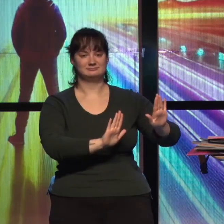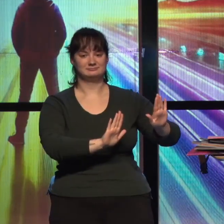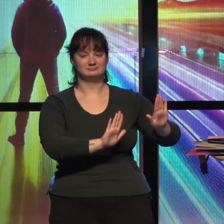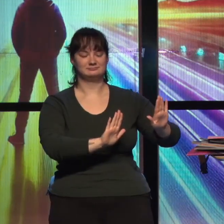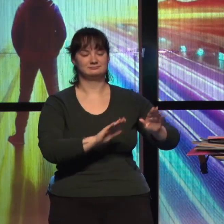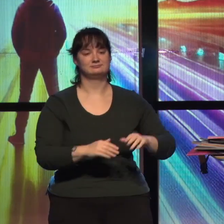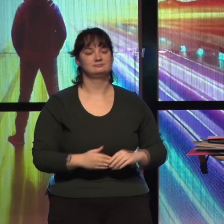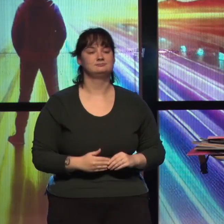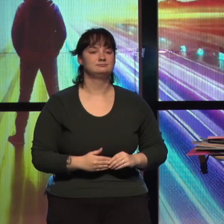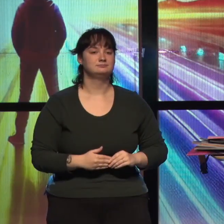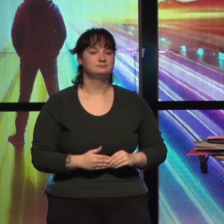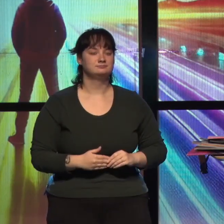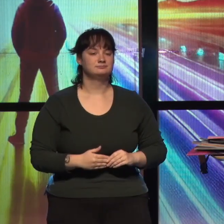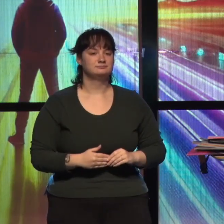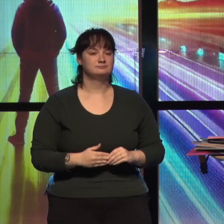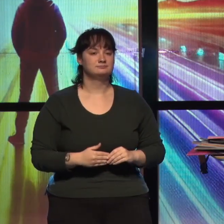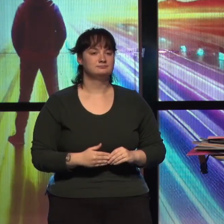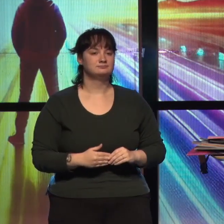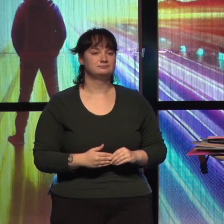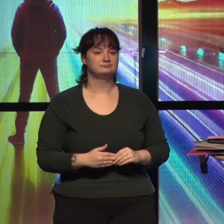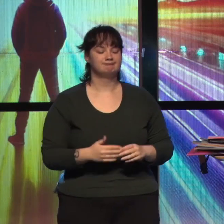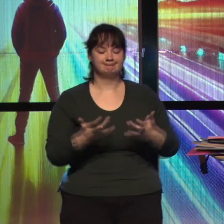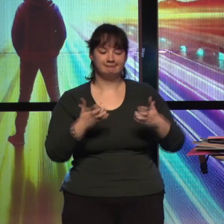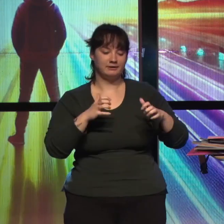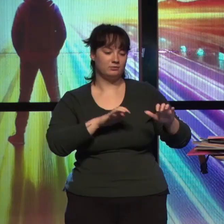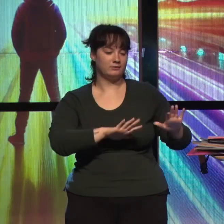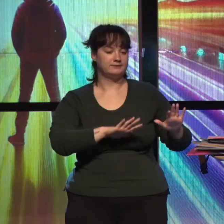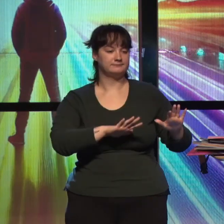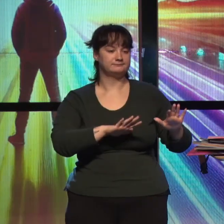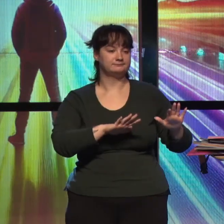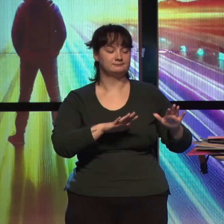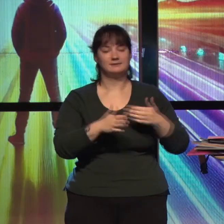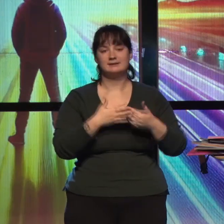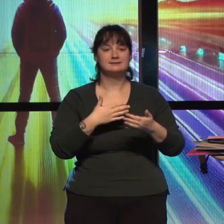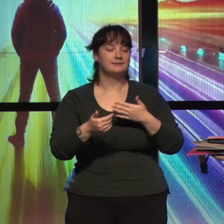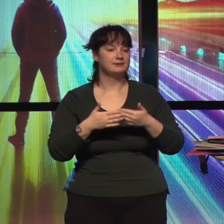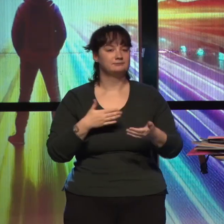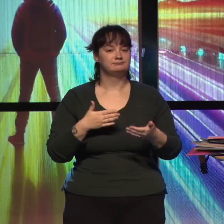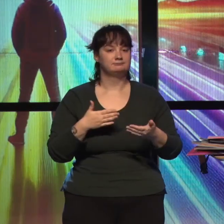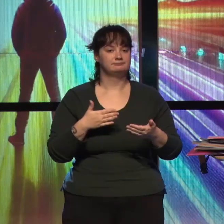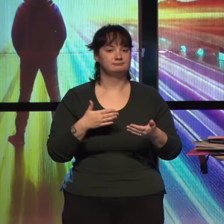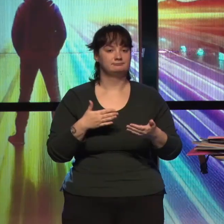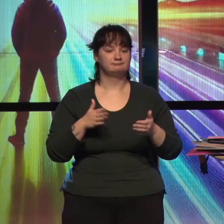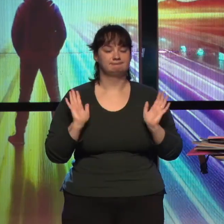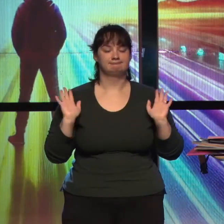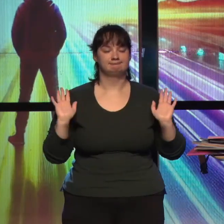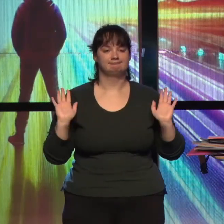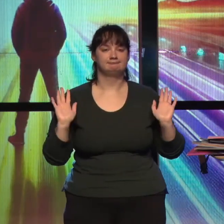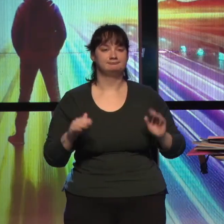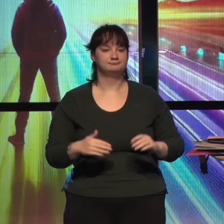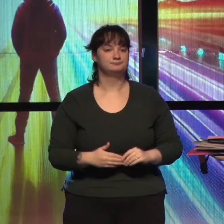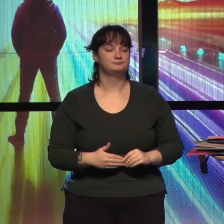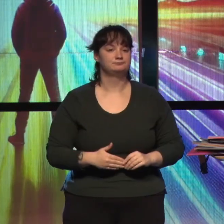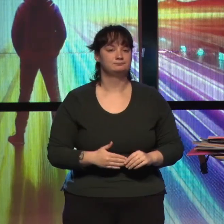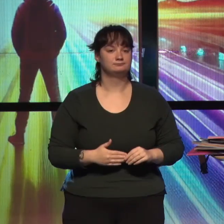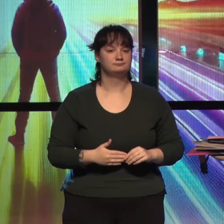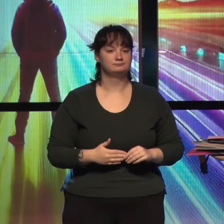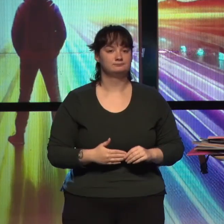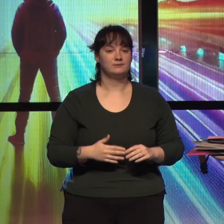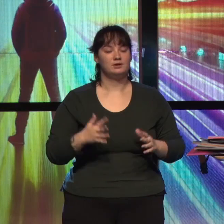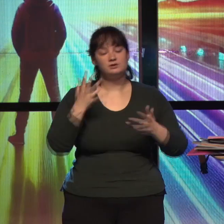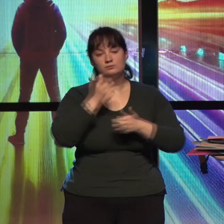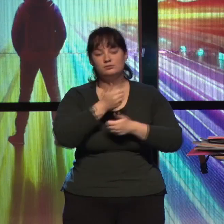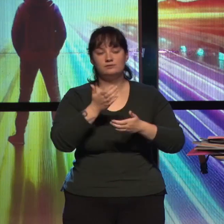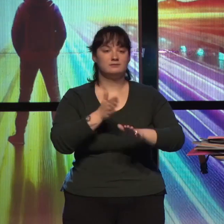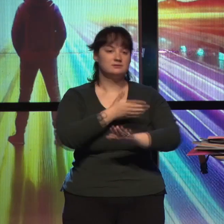says is good. And she says, I don't want it anymore. Whatever the cost, whatever it means, I'm out, right? And there's this beautiful